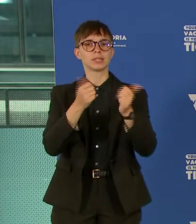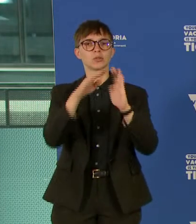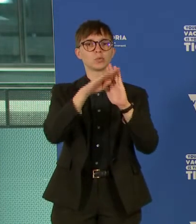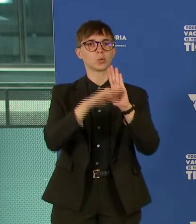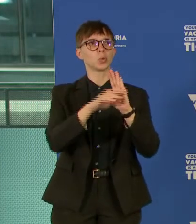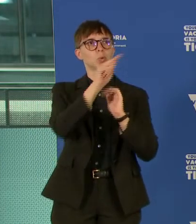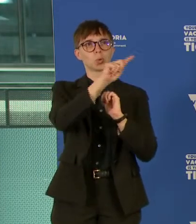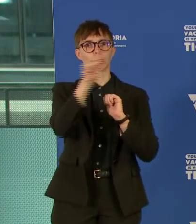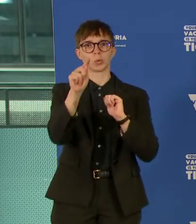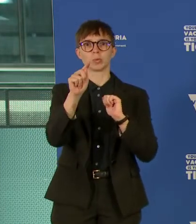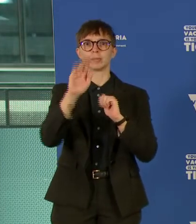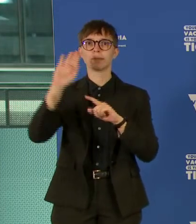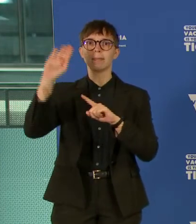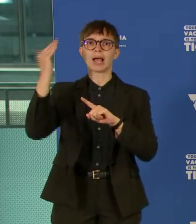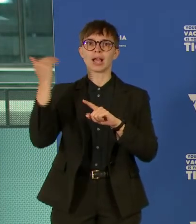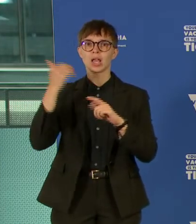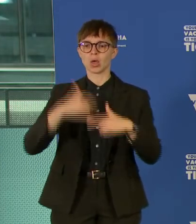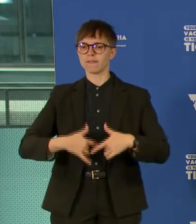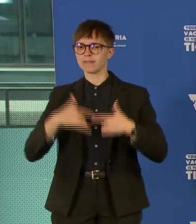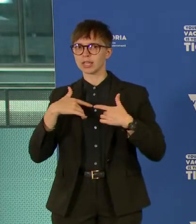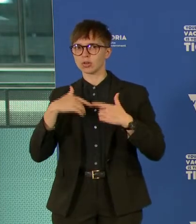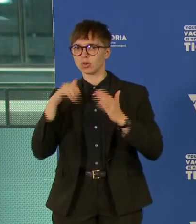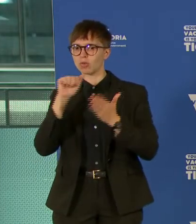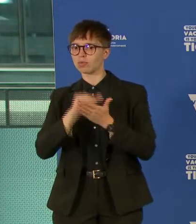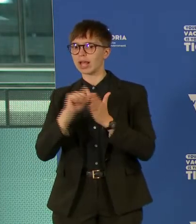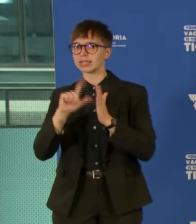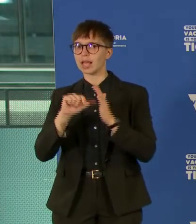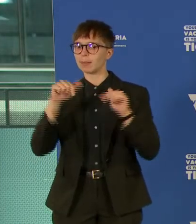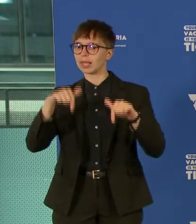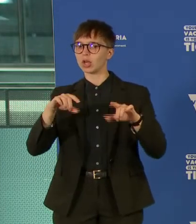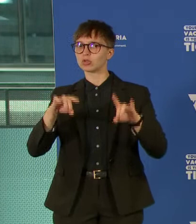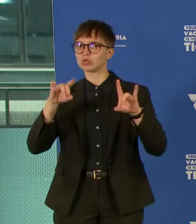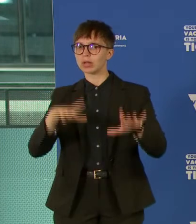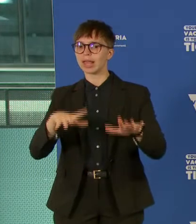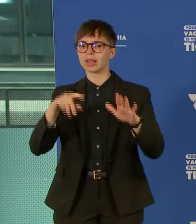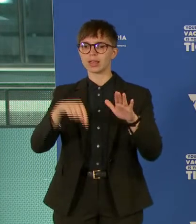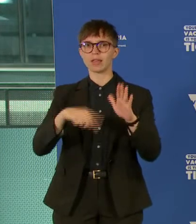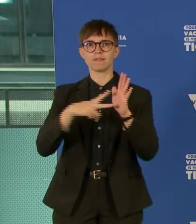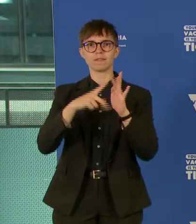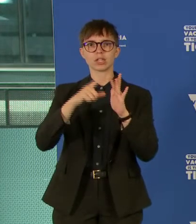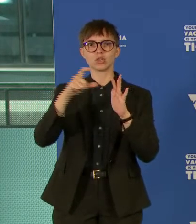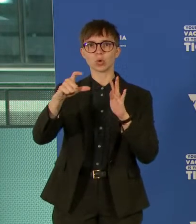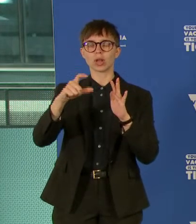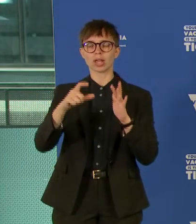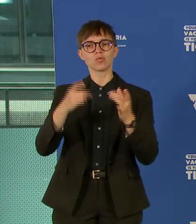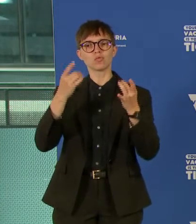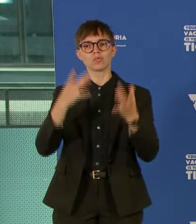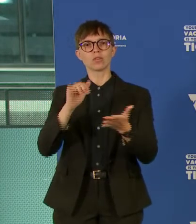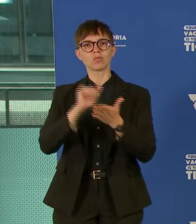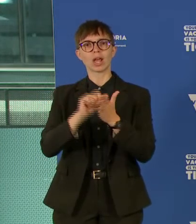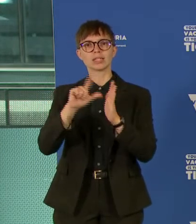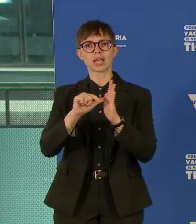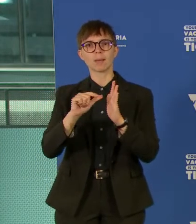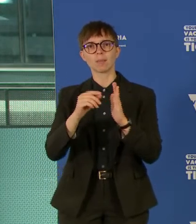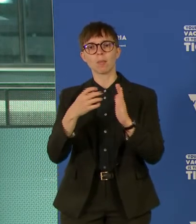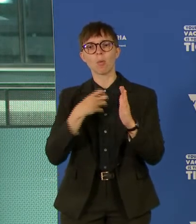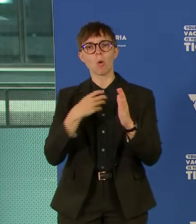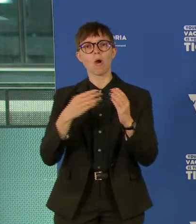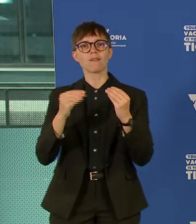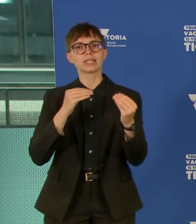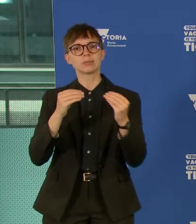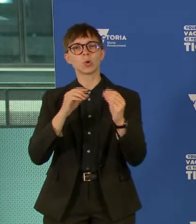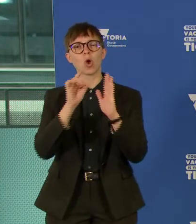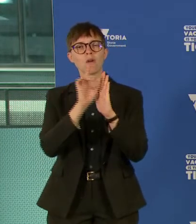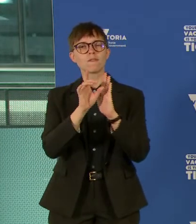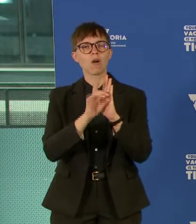we knew that we would be very substantially vaccinated as our really significant protection